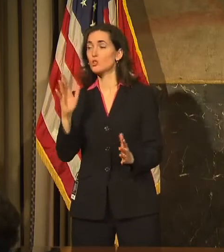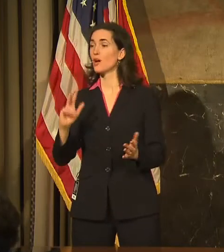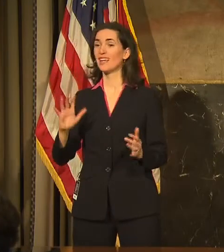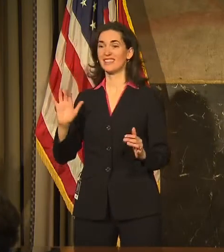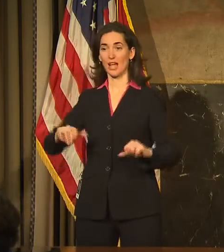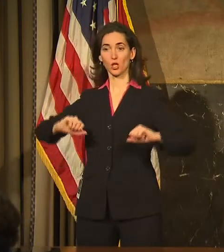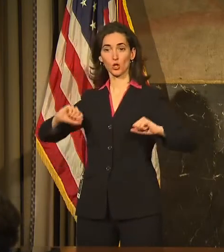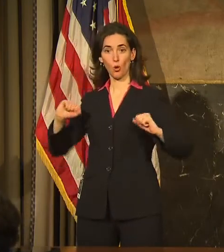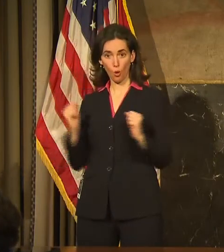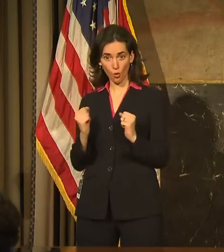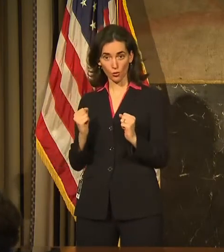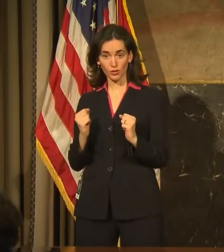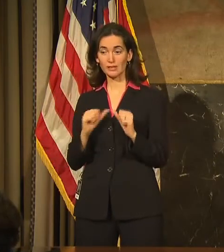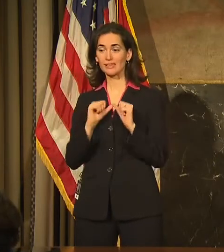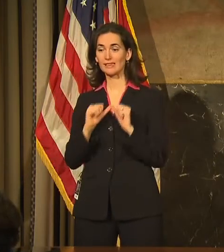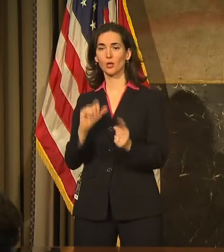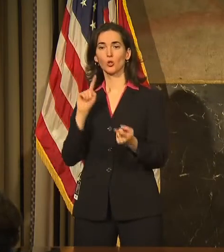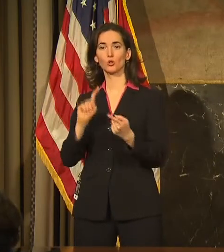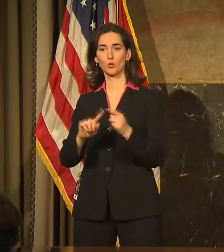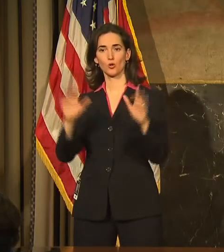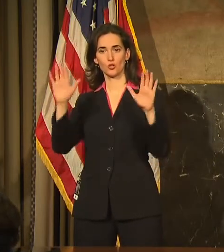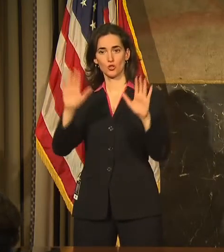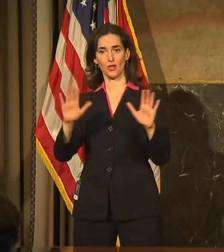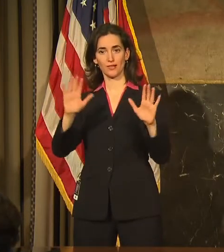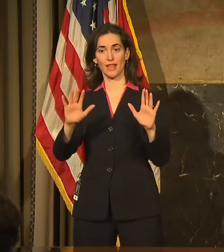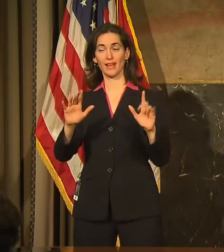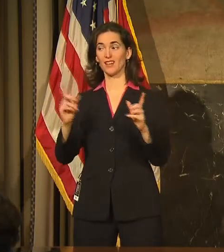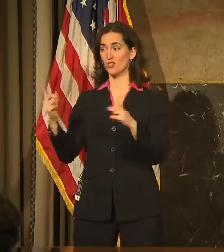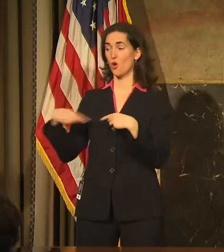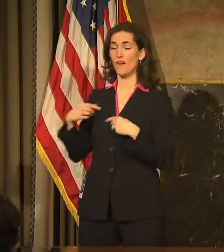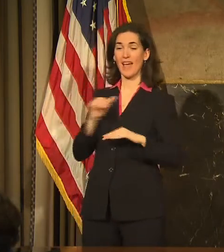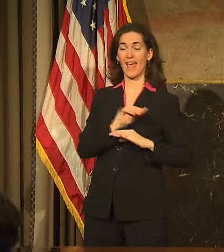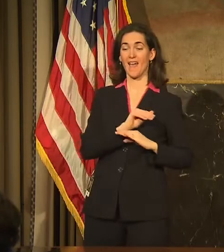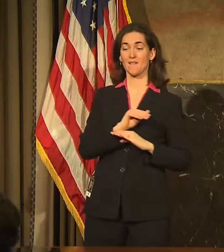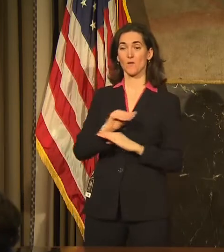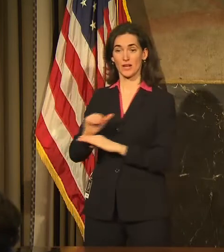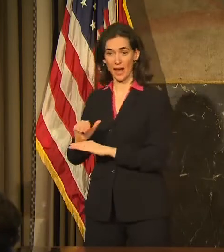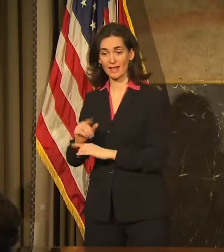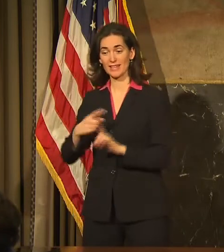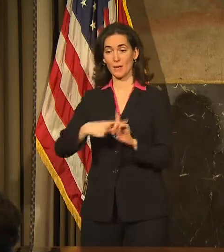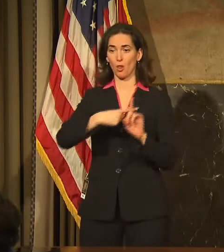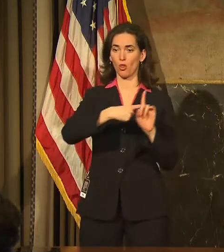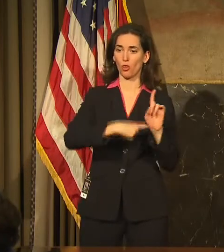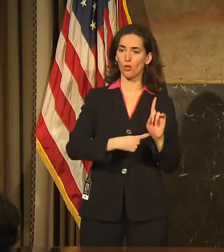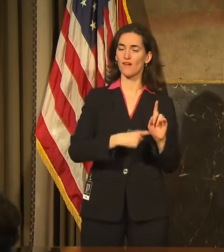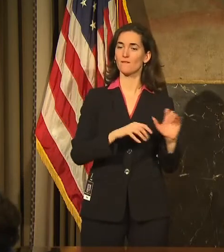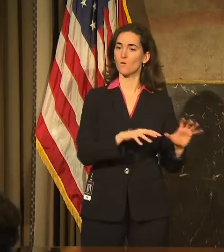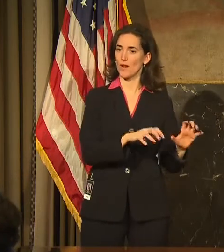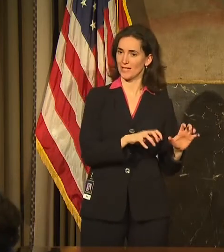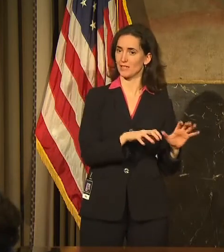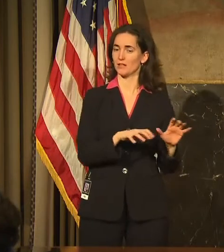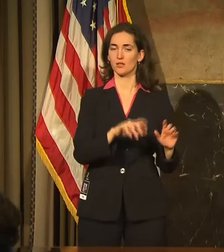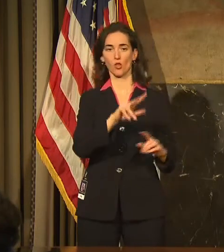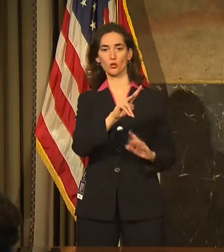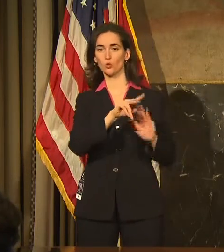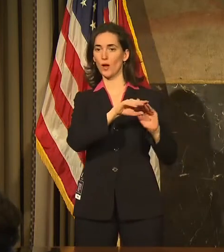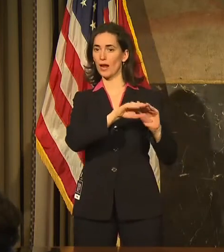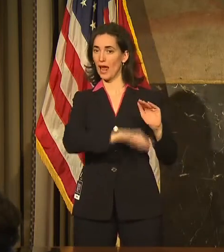until Sunday. Again, that'll be the first day where the low temperature nowhere in the state drops below